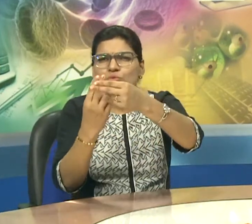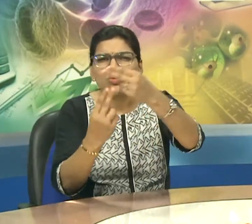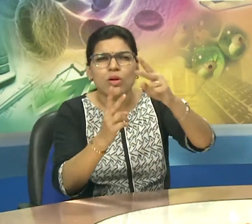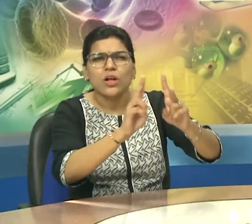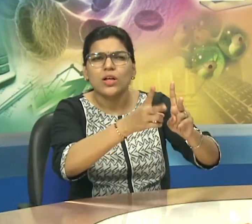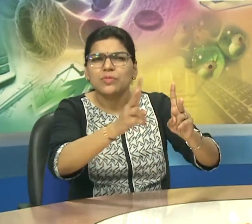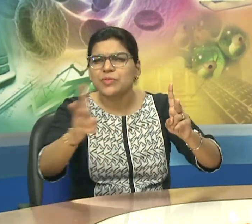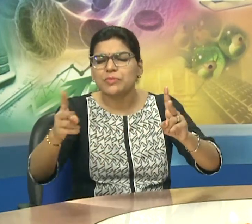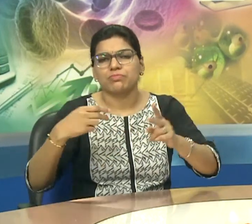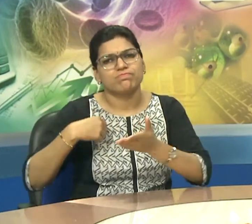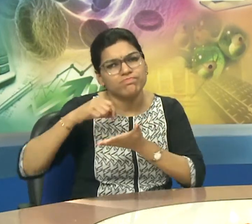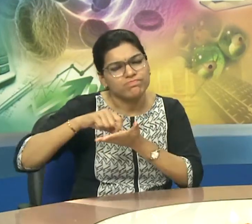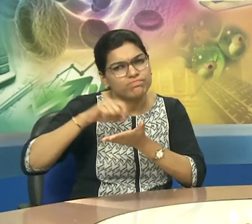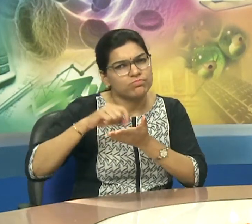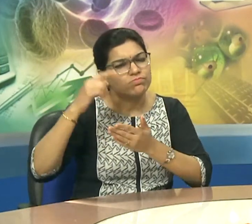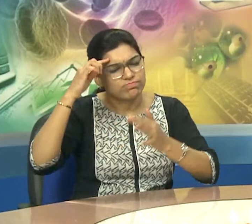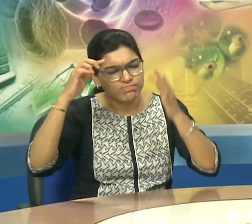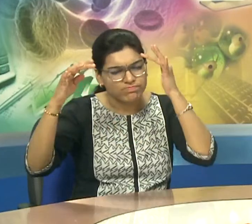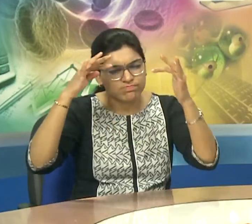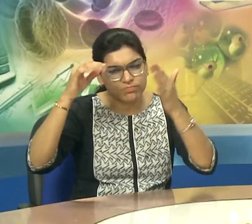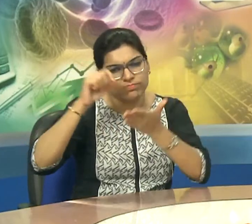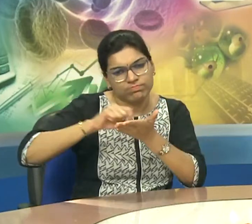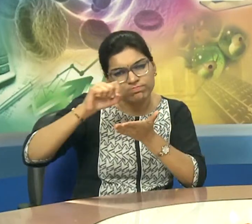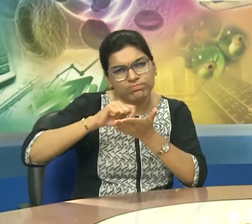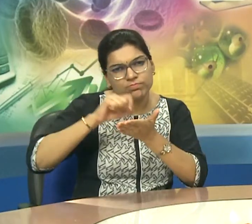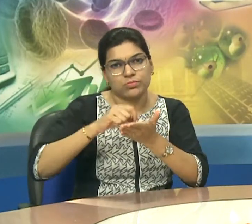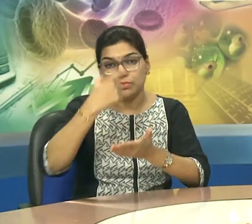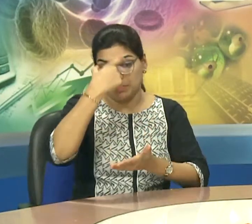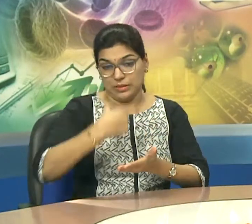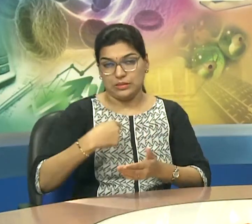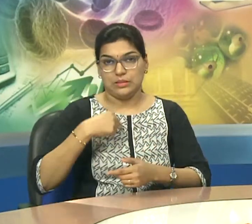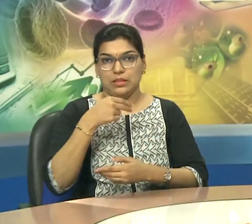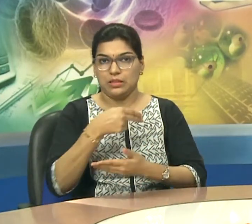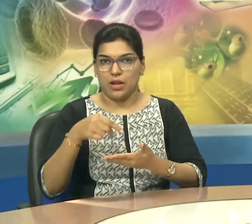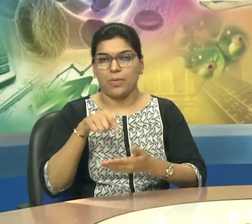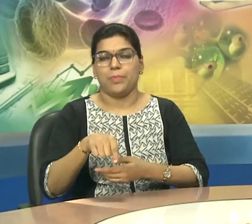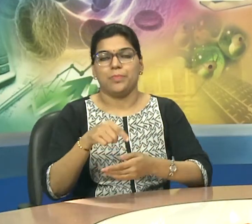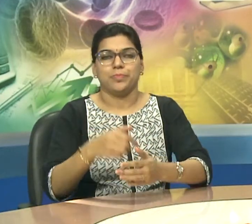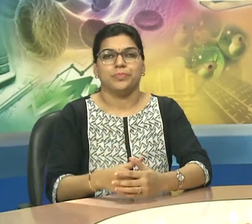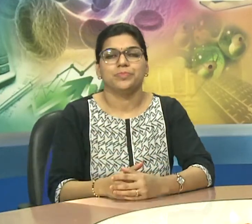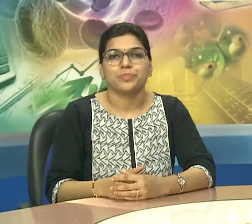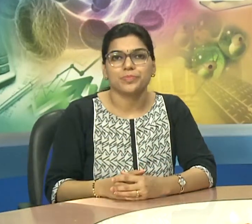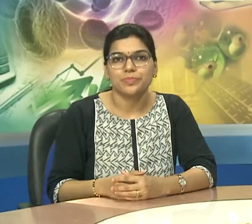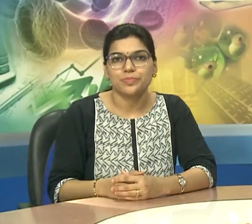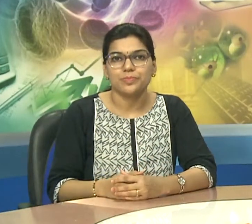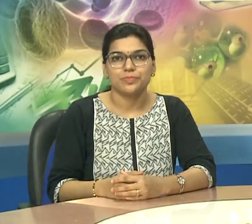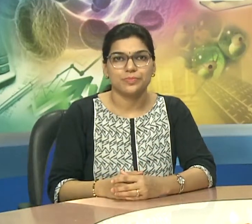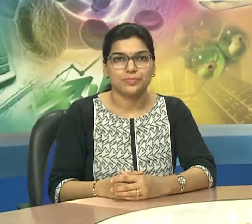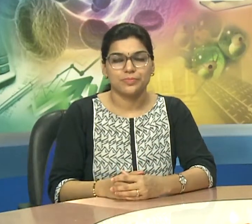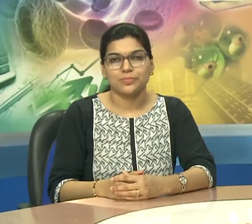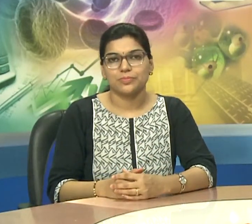Author, the person who writes stories or comprehension paragraphs or